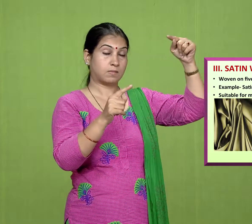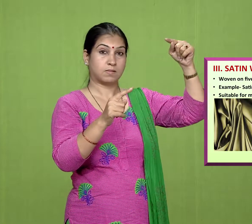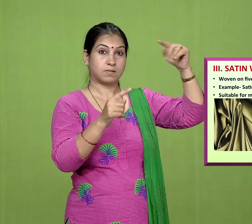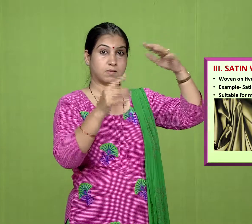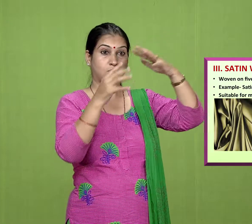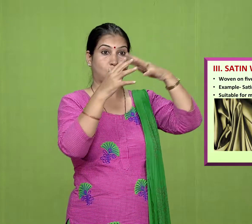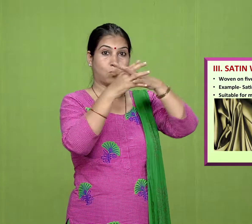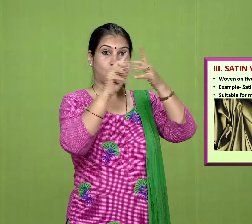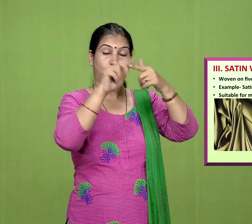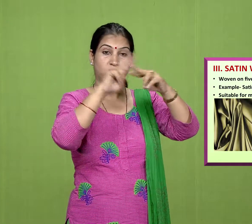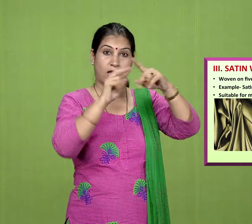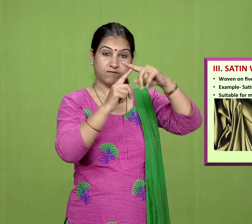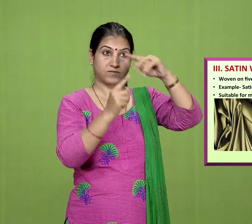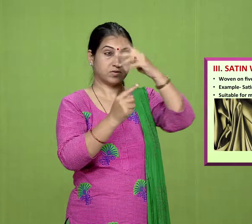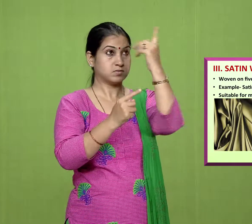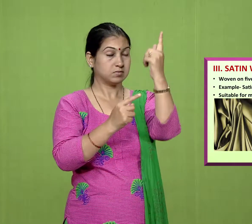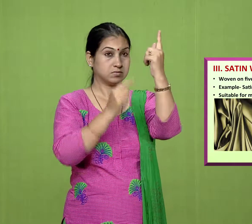wrap yarns.